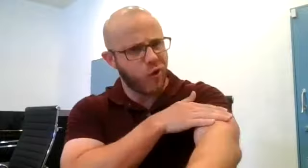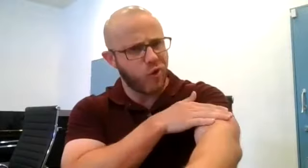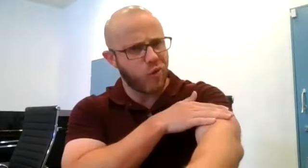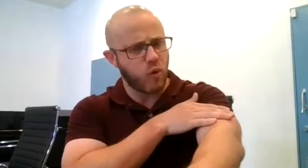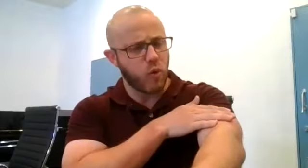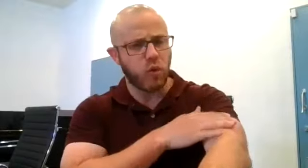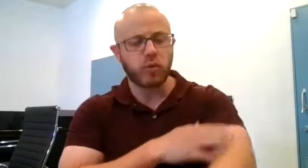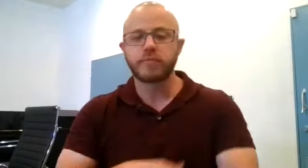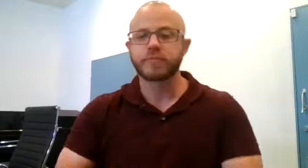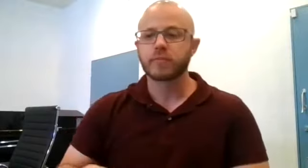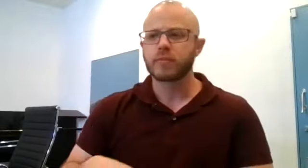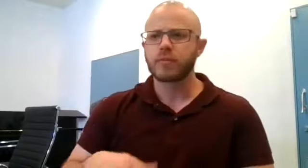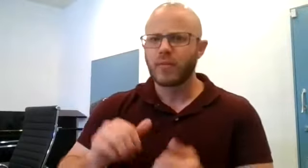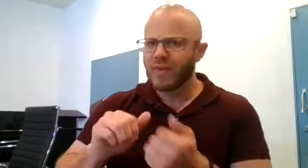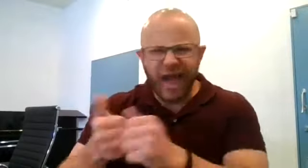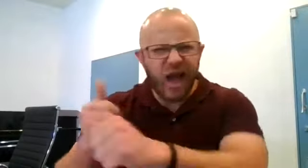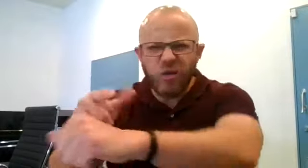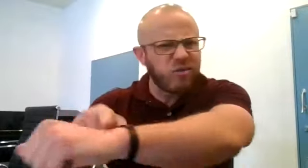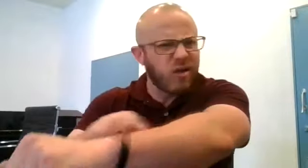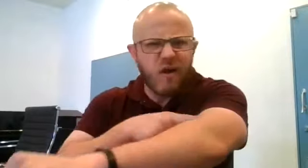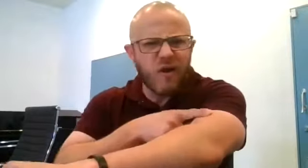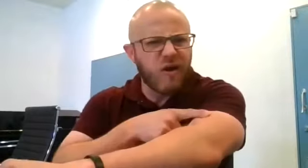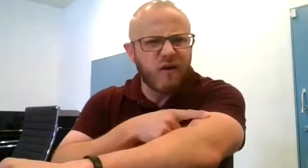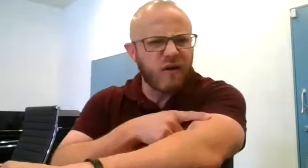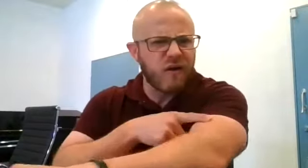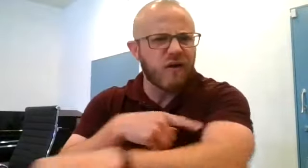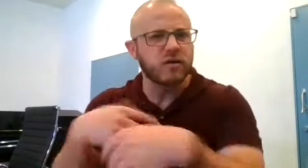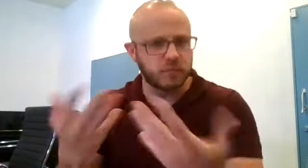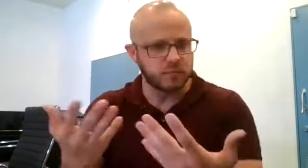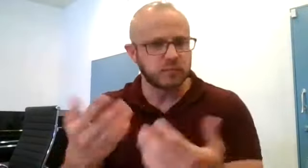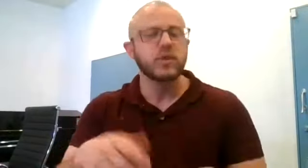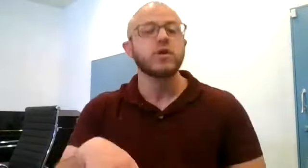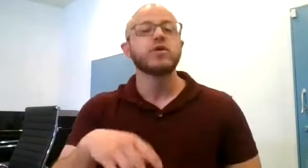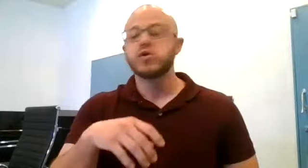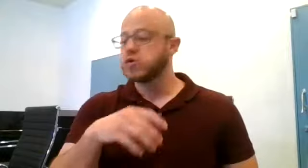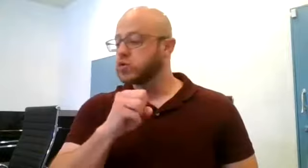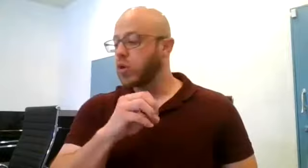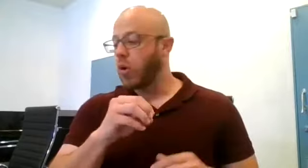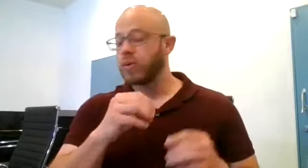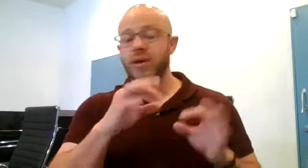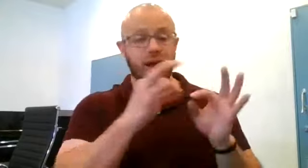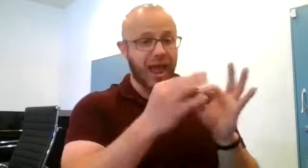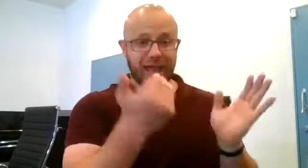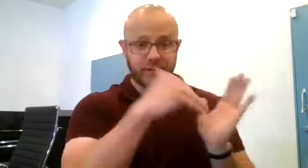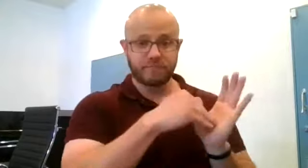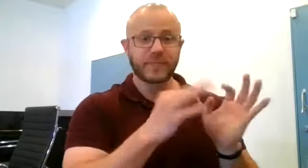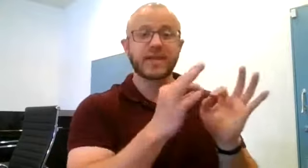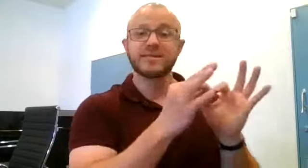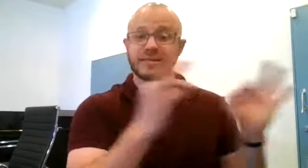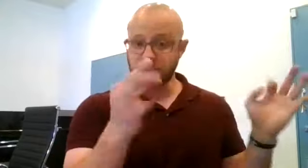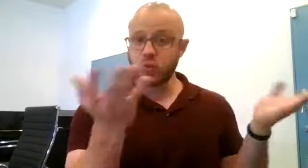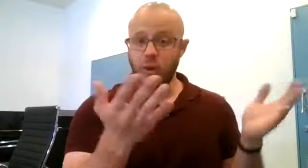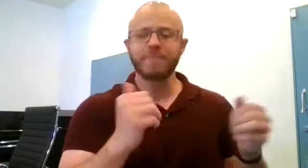So slow is a full hand. How long, right? Again, with the English